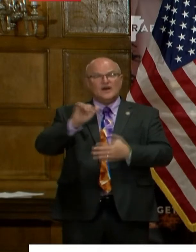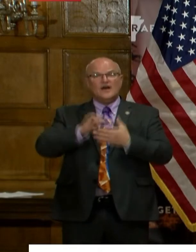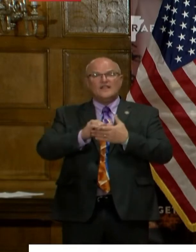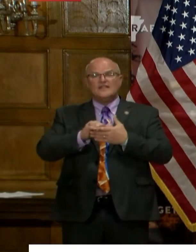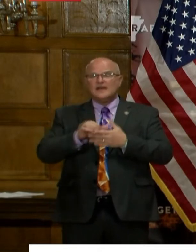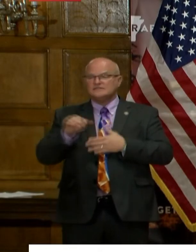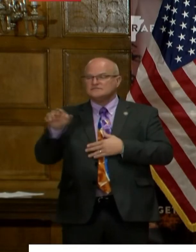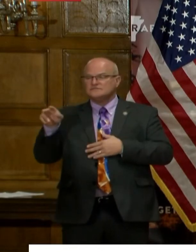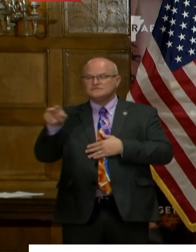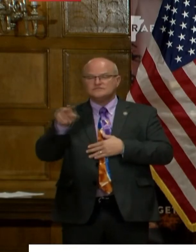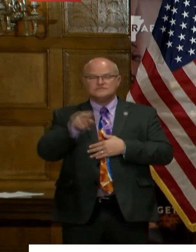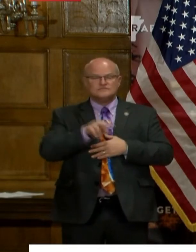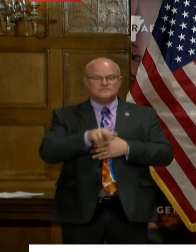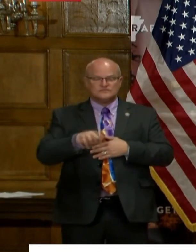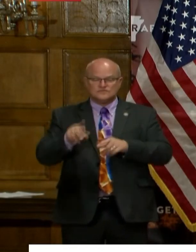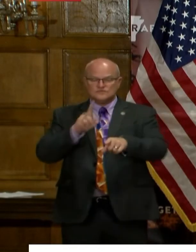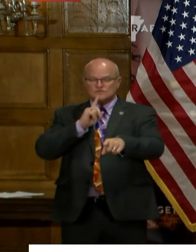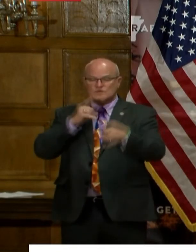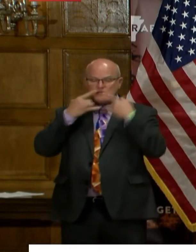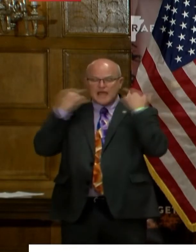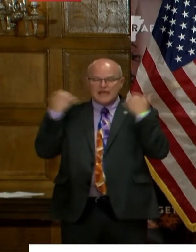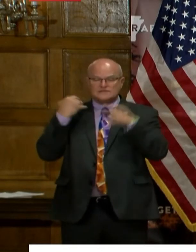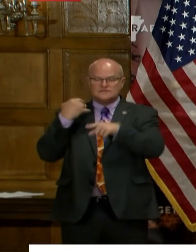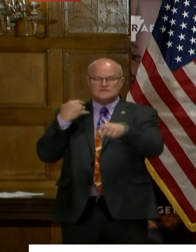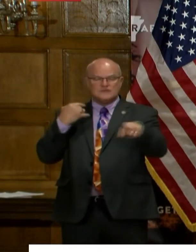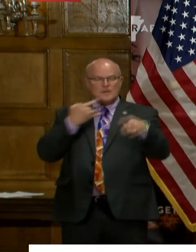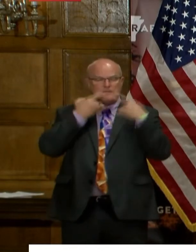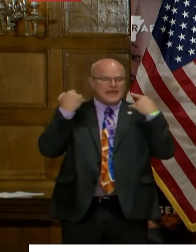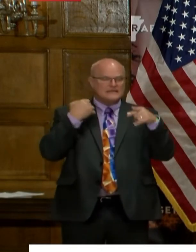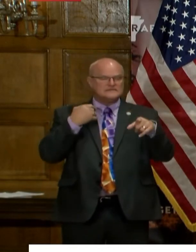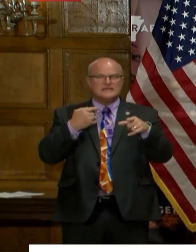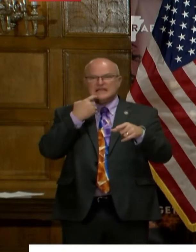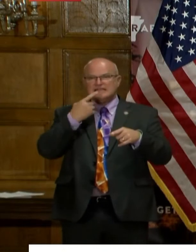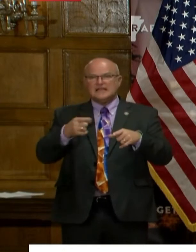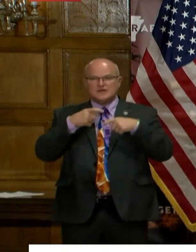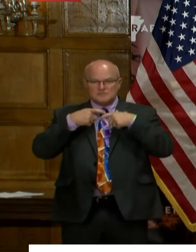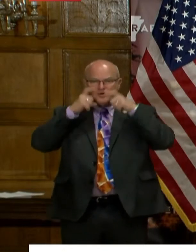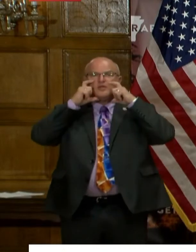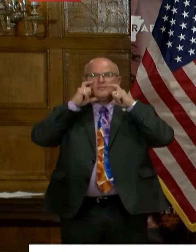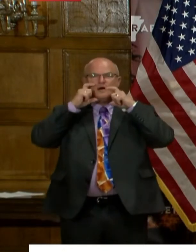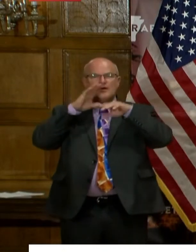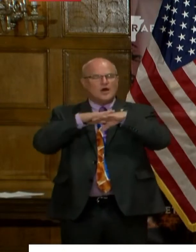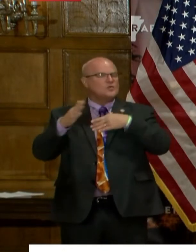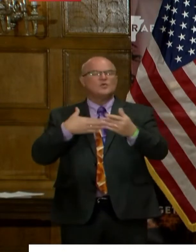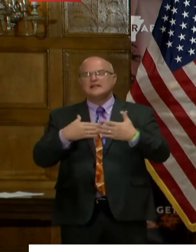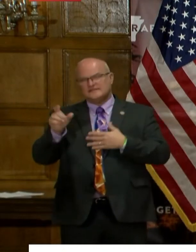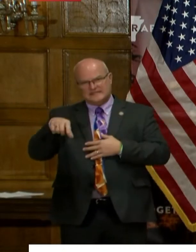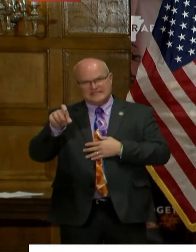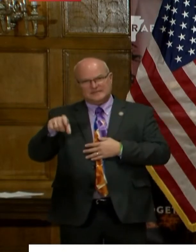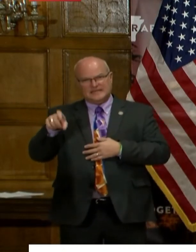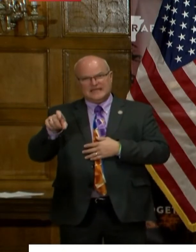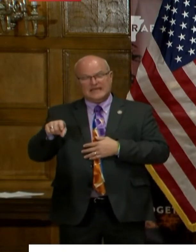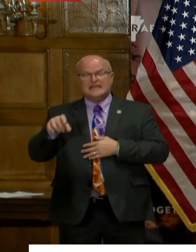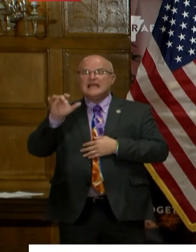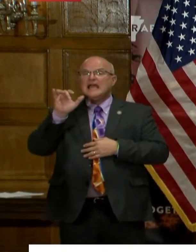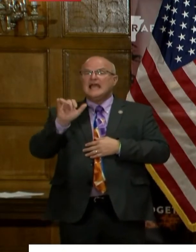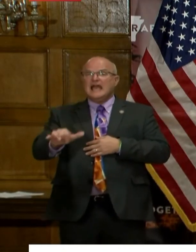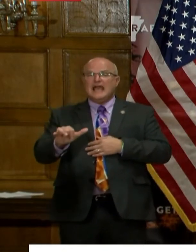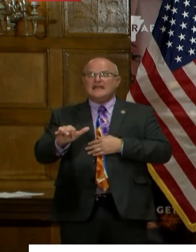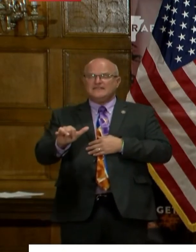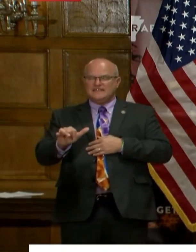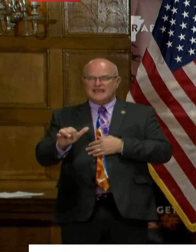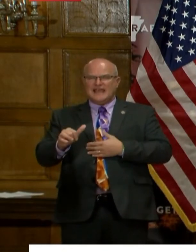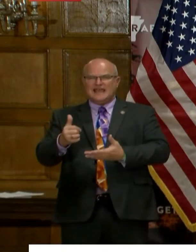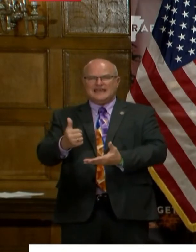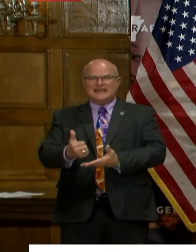went through and made sure everybody was wearing the mask and tell them to pull them up, get them on, whatever needed to be done. And that's the kind of effort that